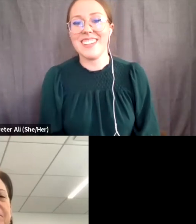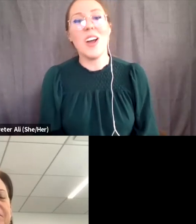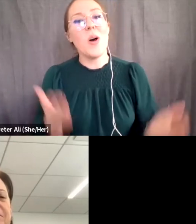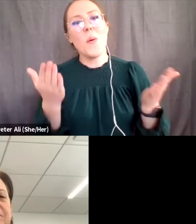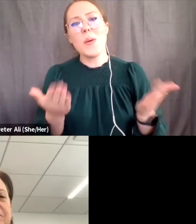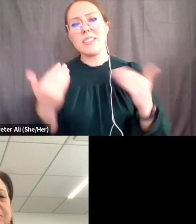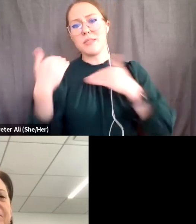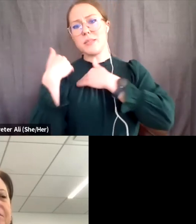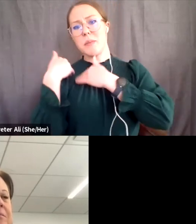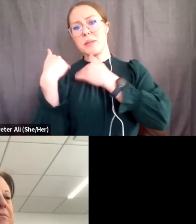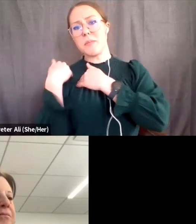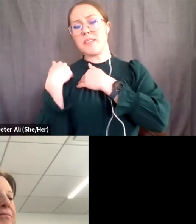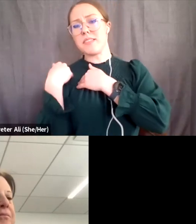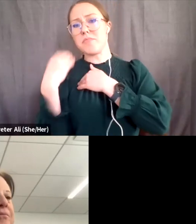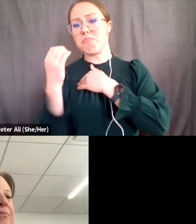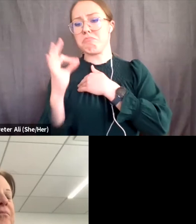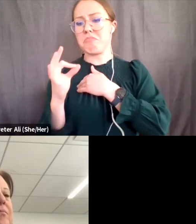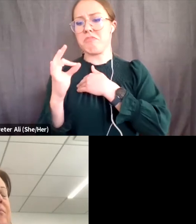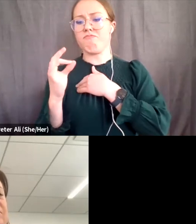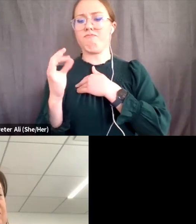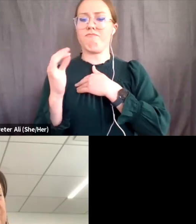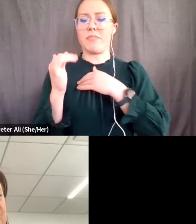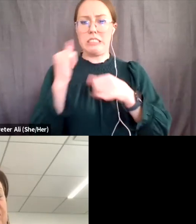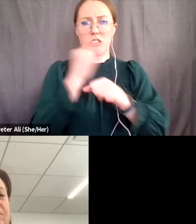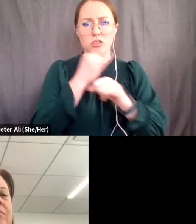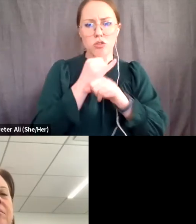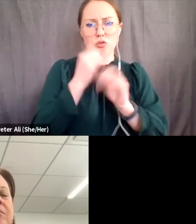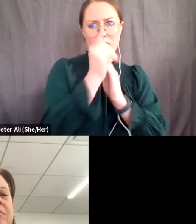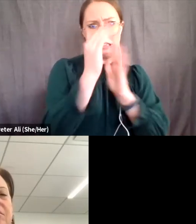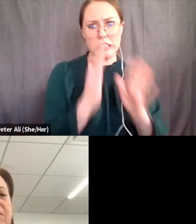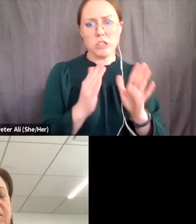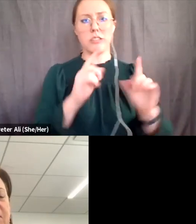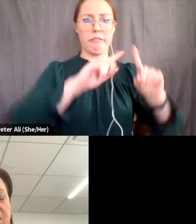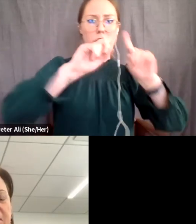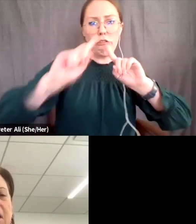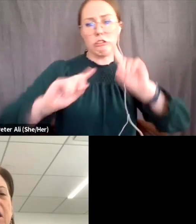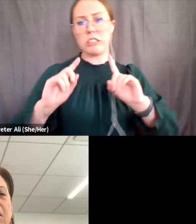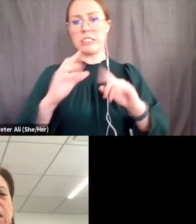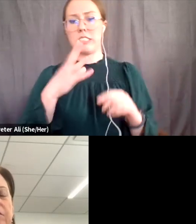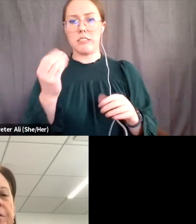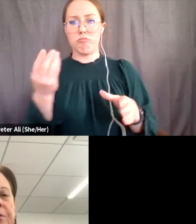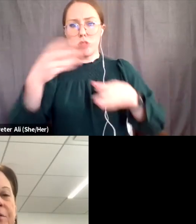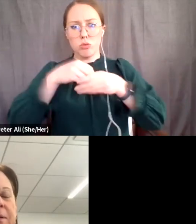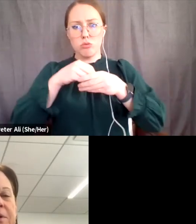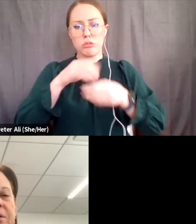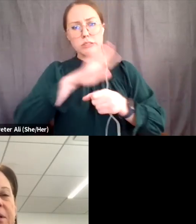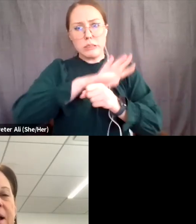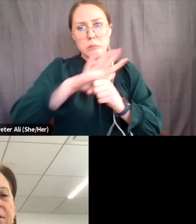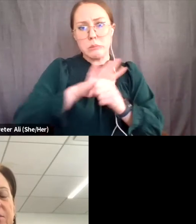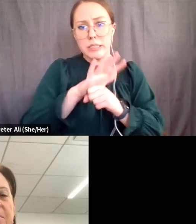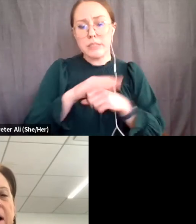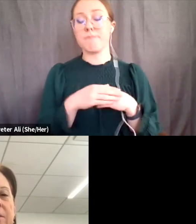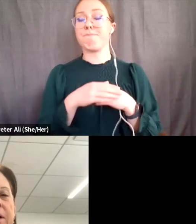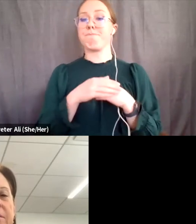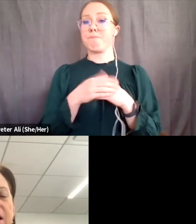Karen, of institutional leaders in the diversity and inclusion space? Well, first of all, let me just say